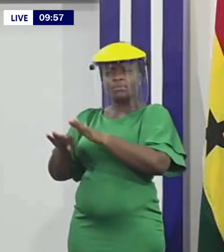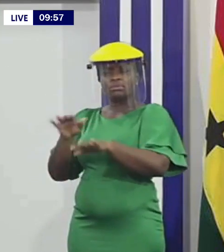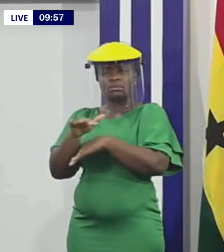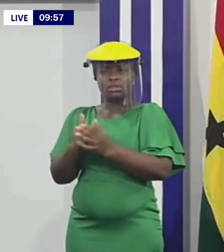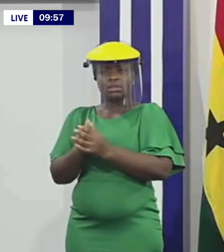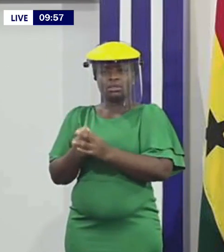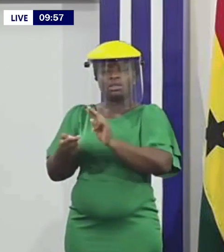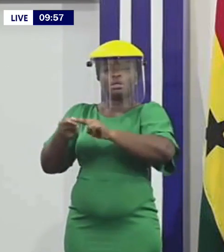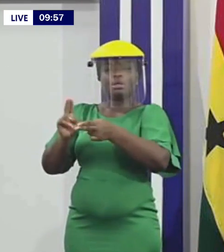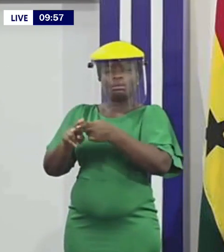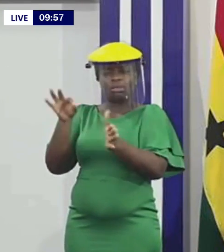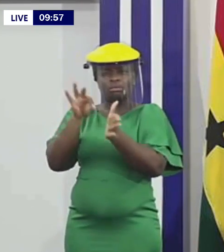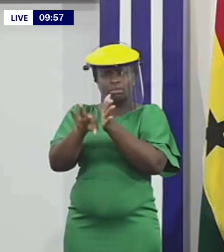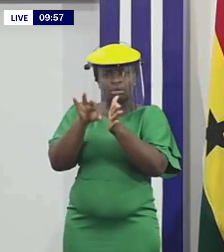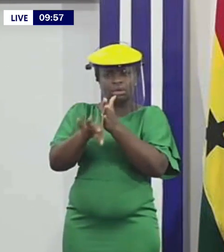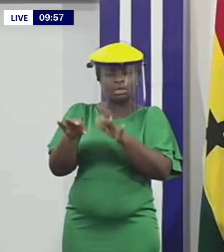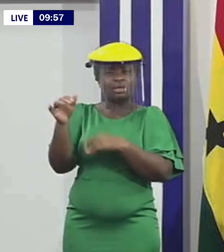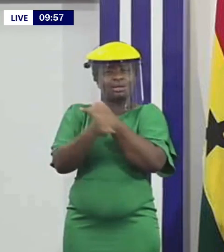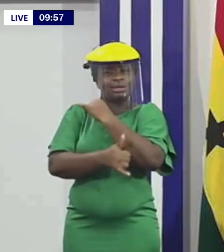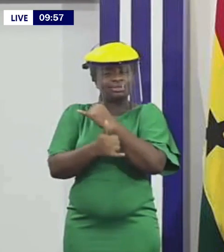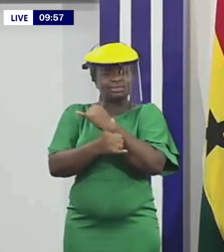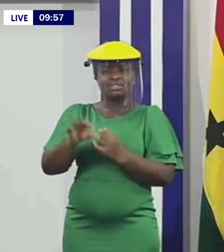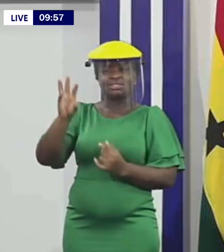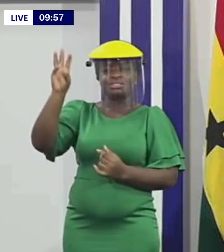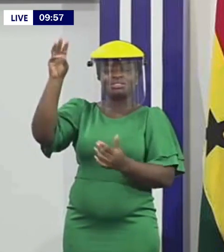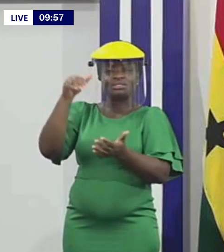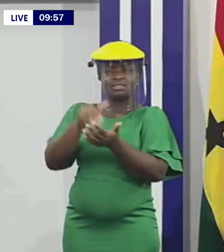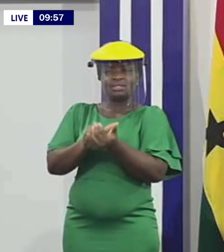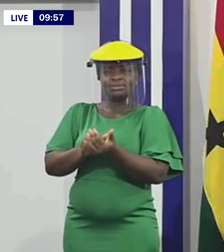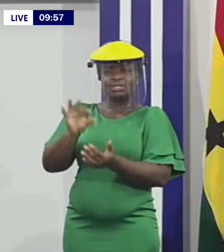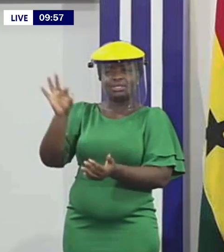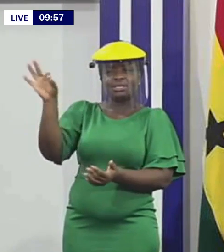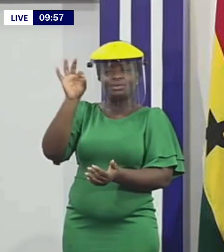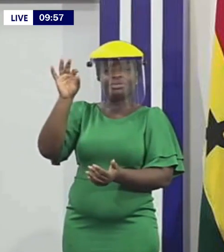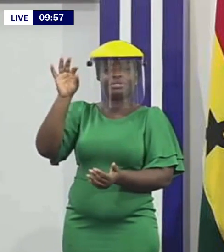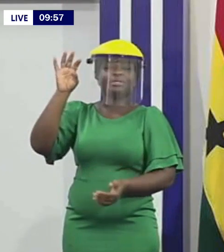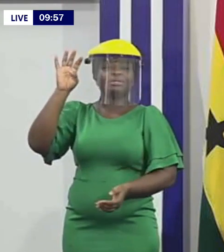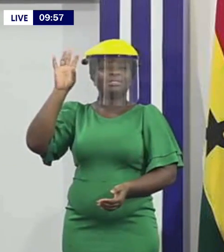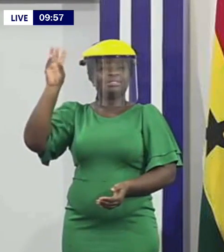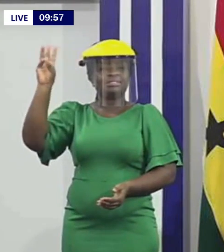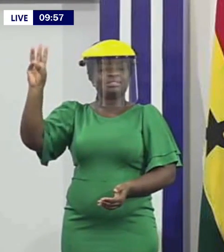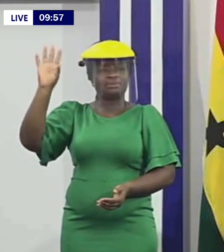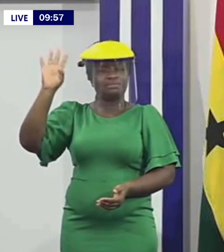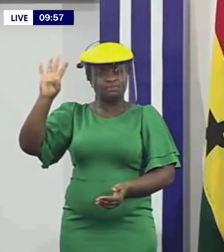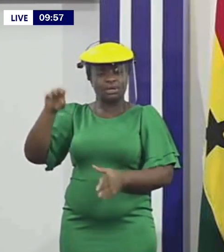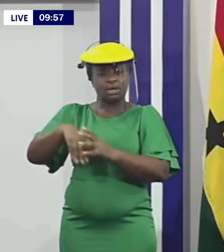count, cumulative count in the country is 6,964 cases, out of